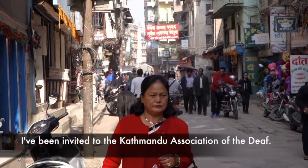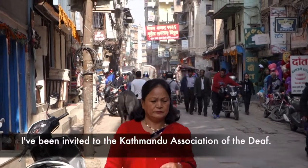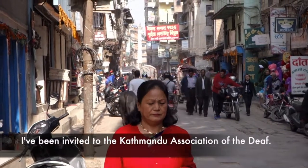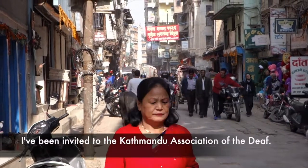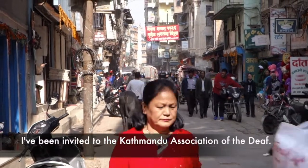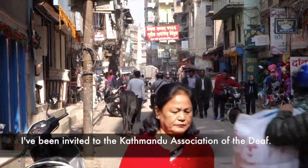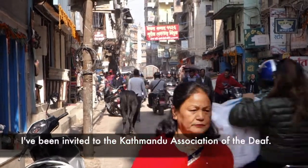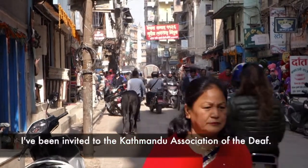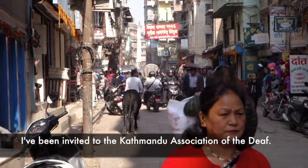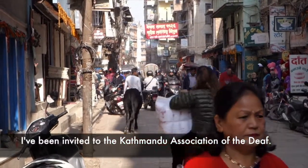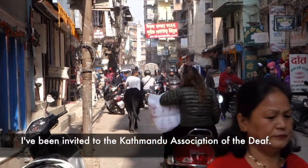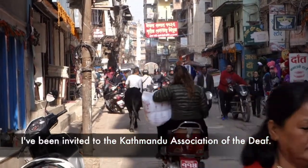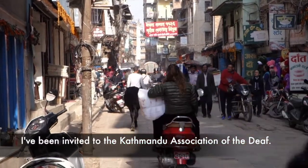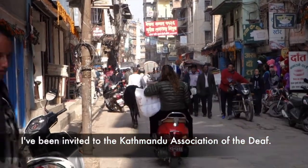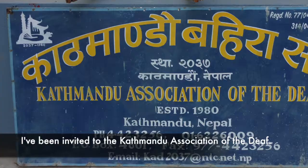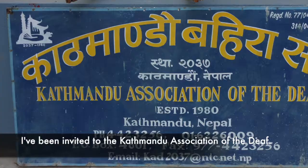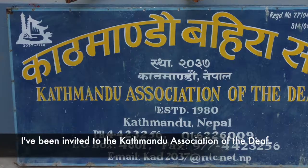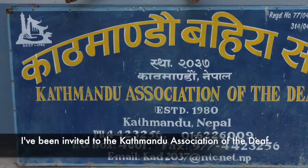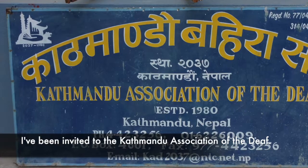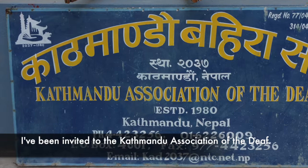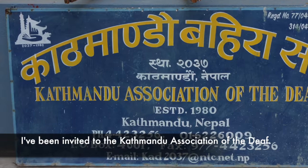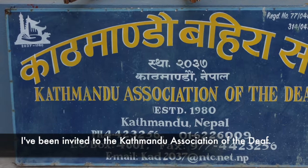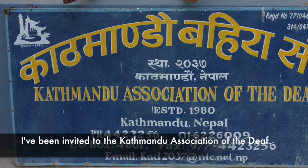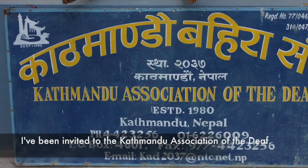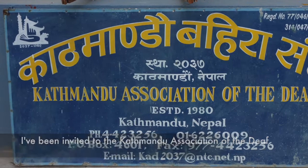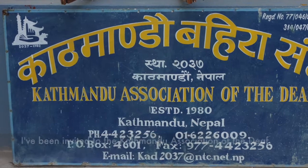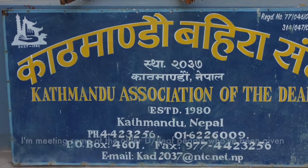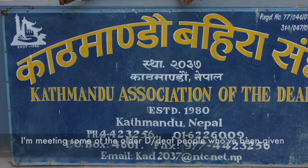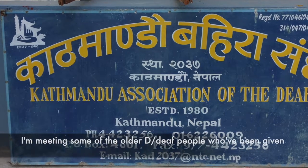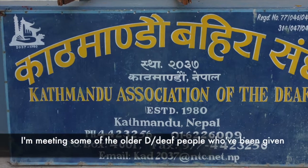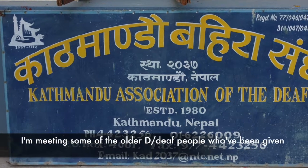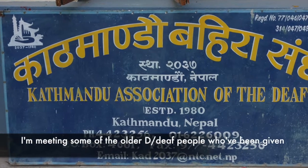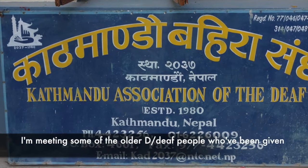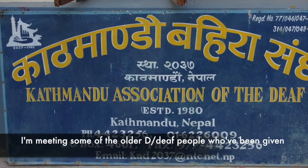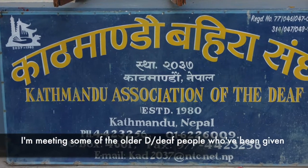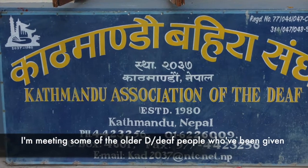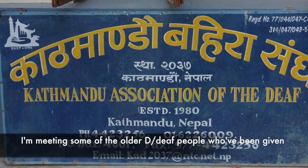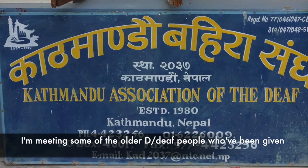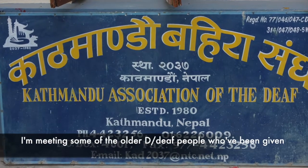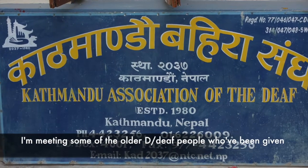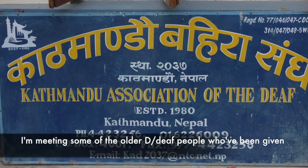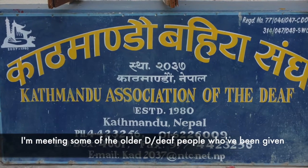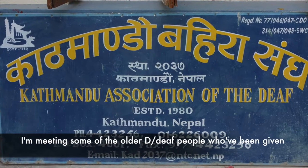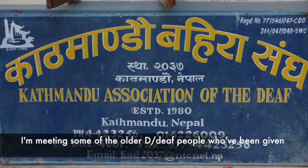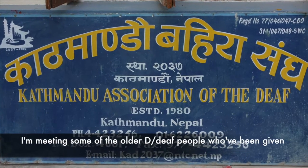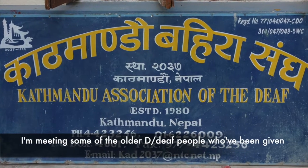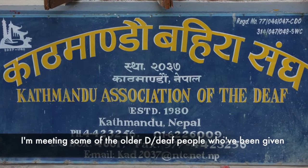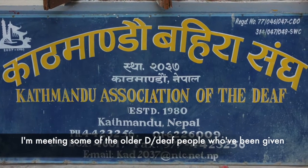Kathmandu Association of the Deaf. I'm meeting some of the older deaf people who've been given access to language and